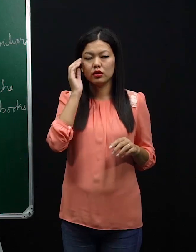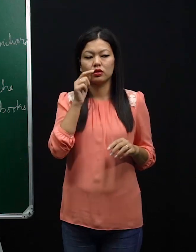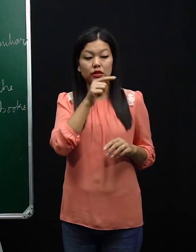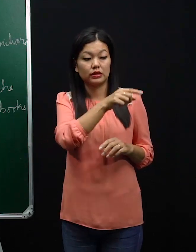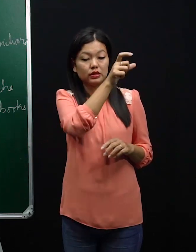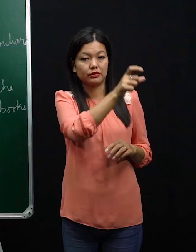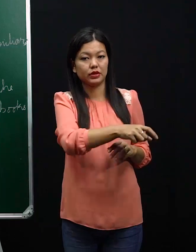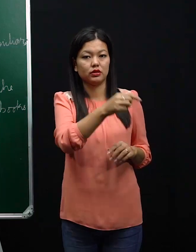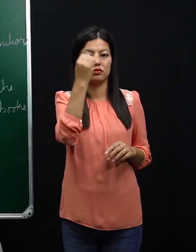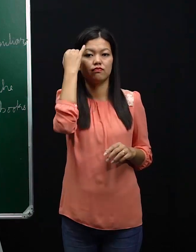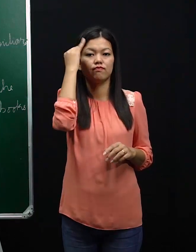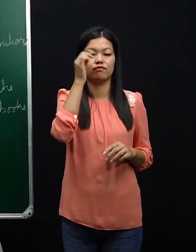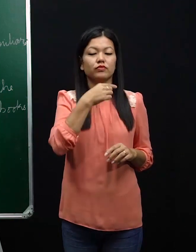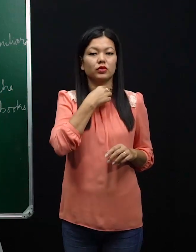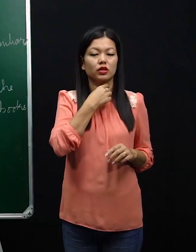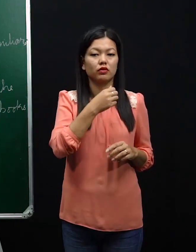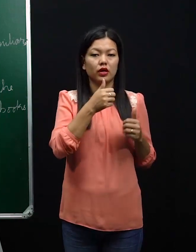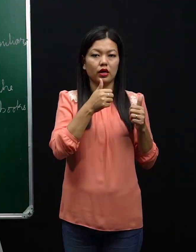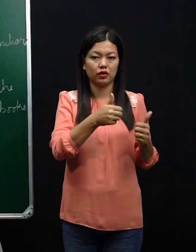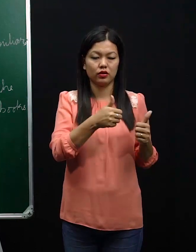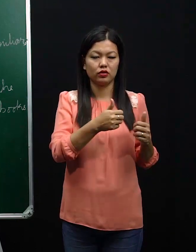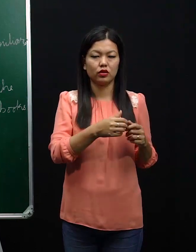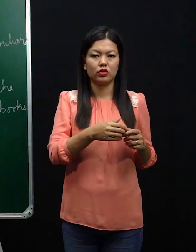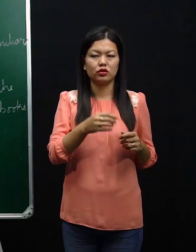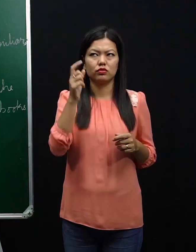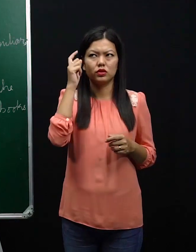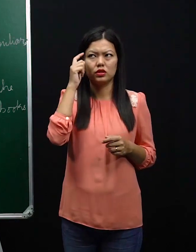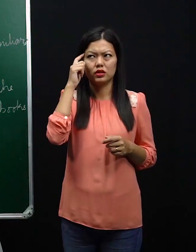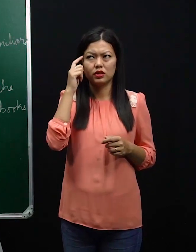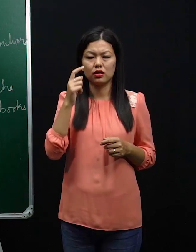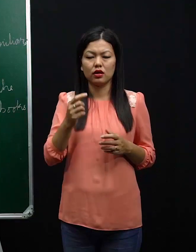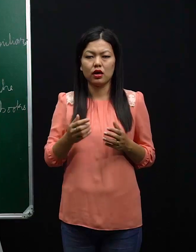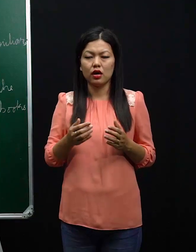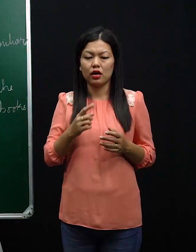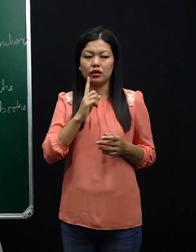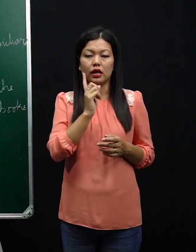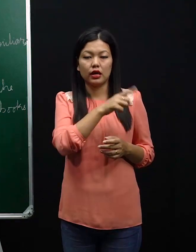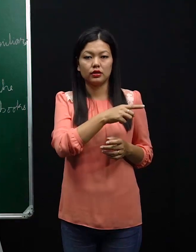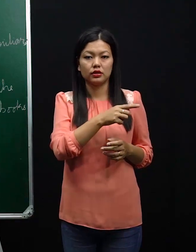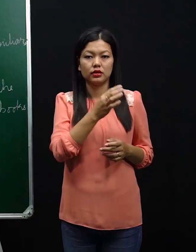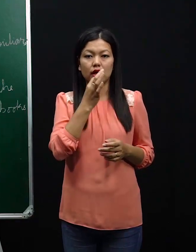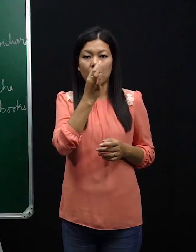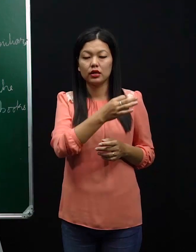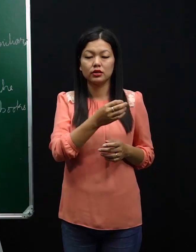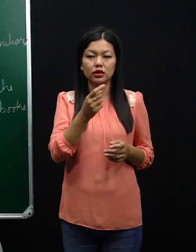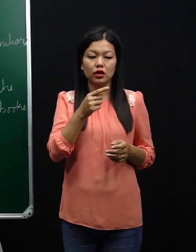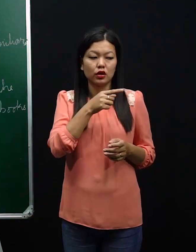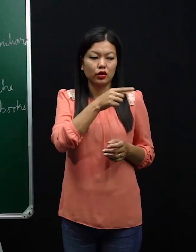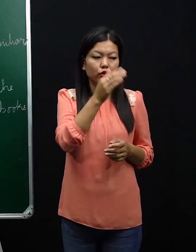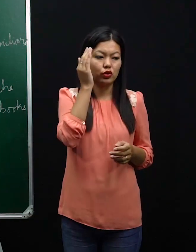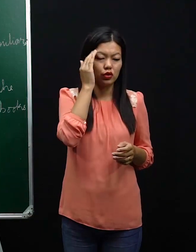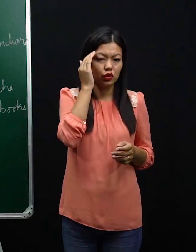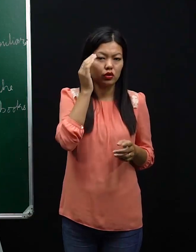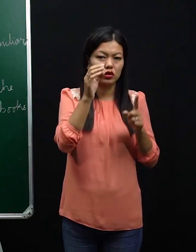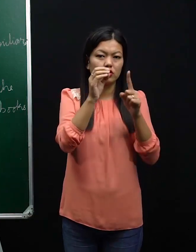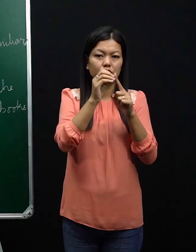said, "Do you know who wrote this?" Or he also asked the question in this way, "Do you know me?" And then old Ernest said that